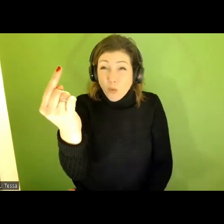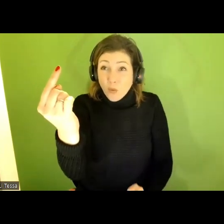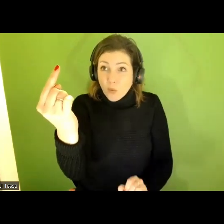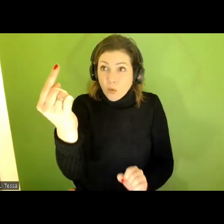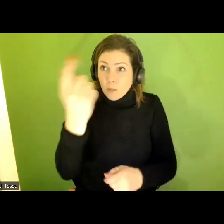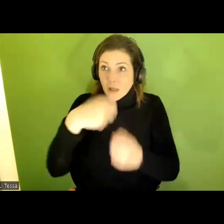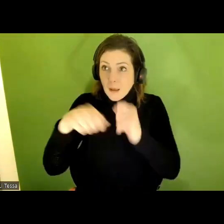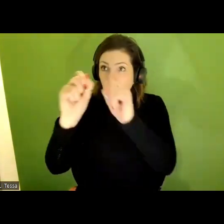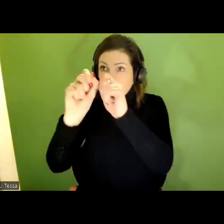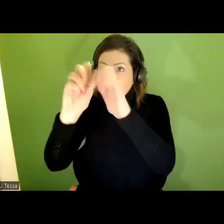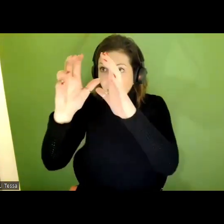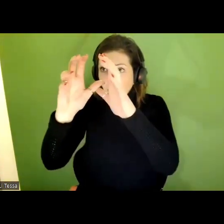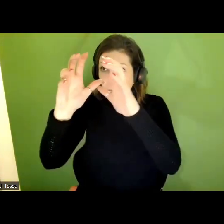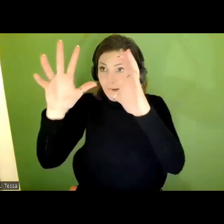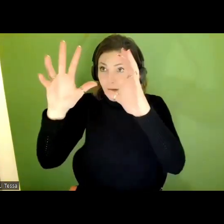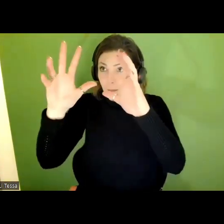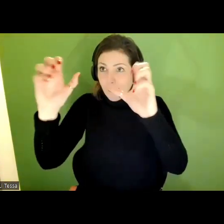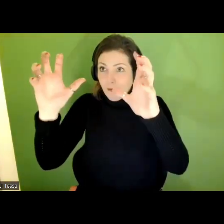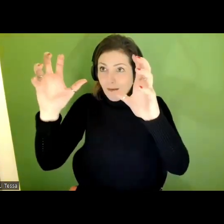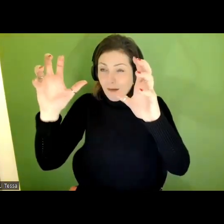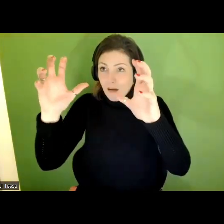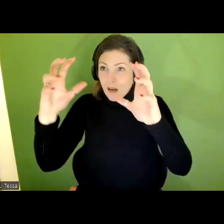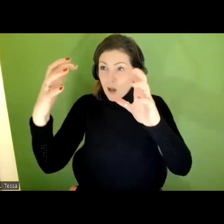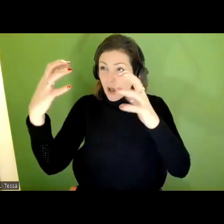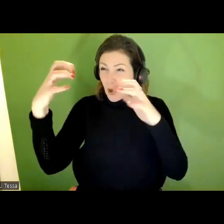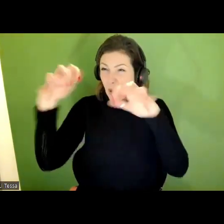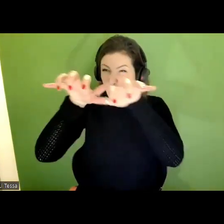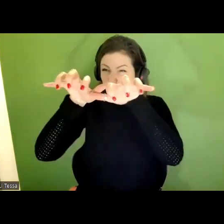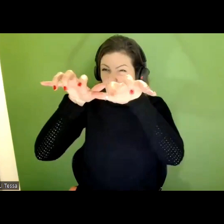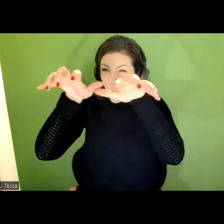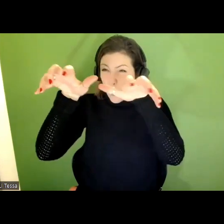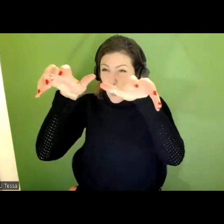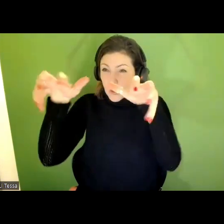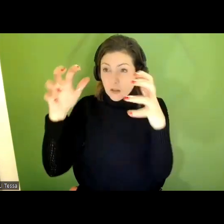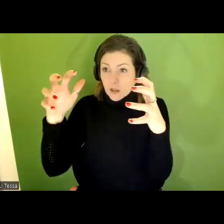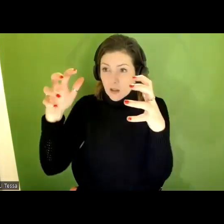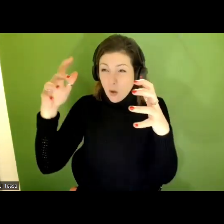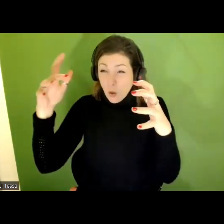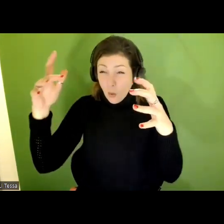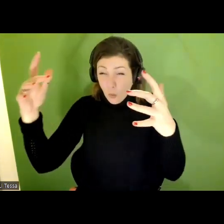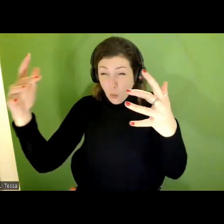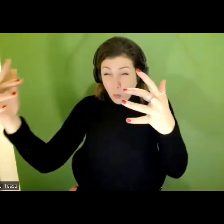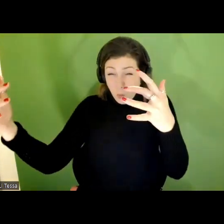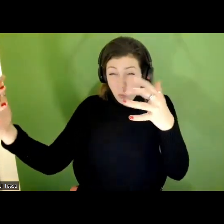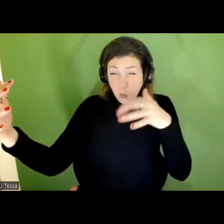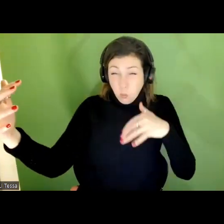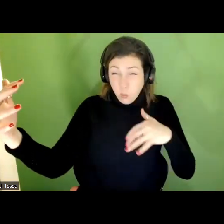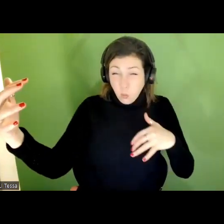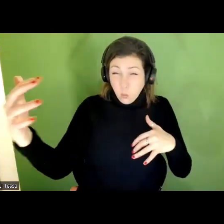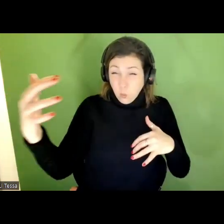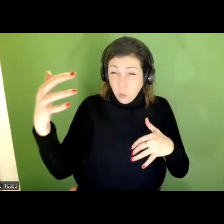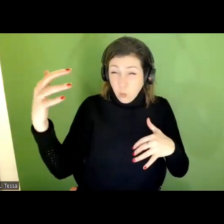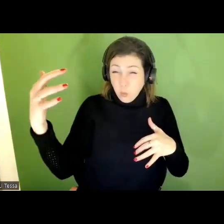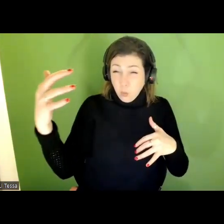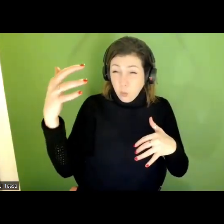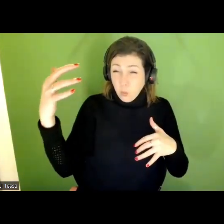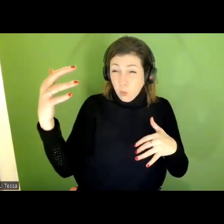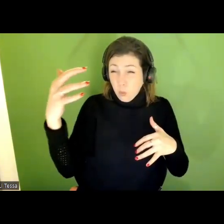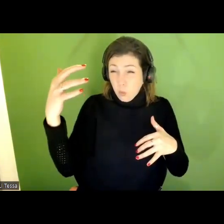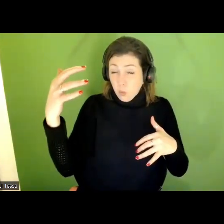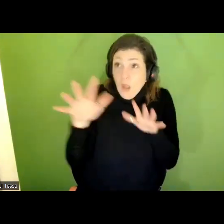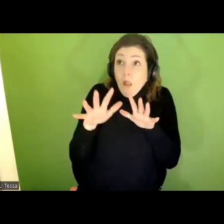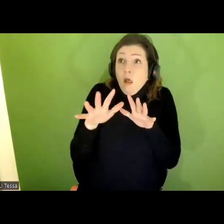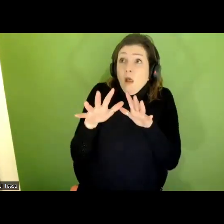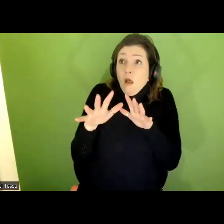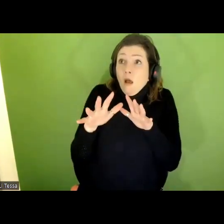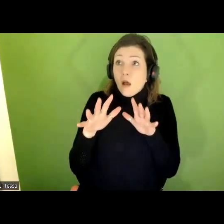and bigger. The dark razor-like claws coming from its round body were slicing through the air, coming towards Ajay's head. He yelped.